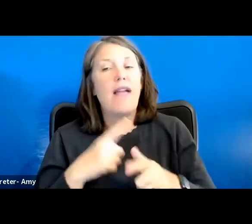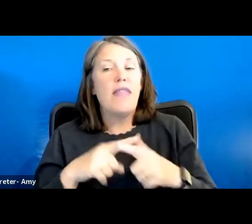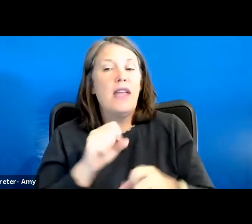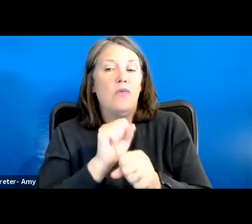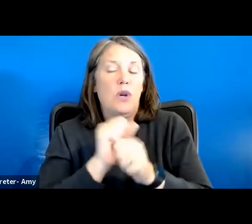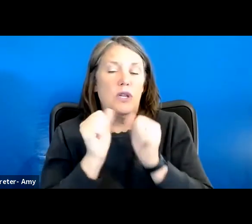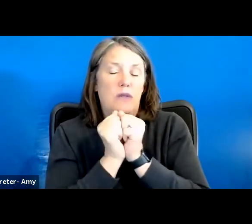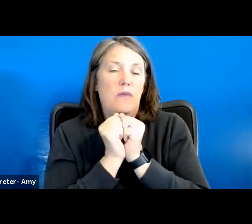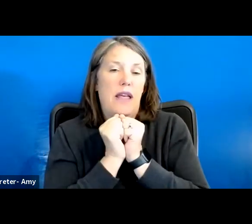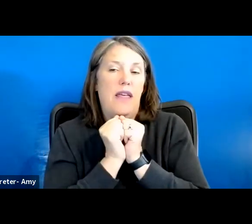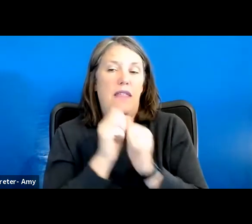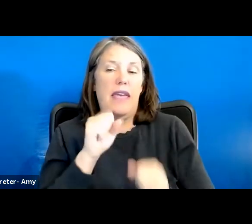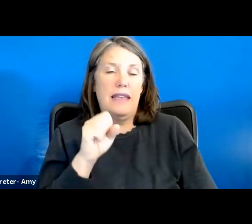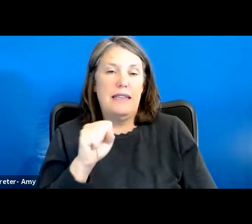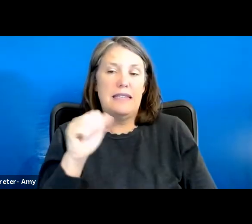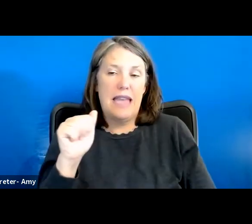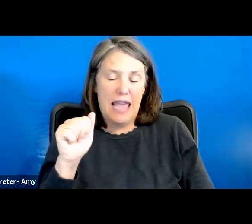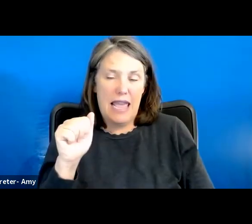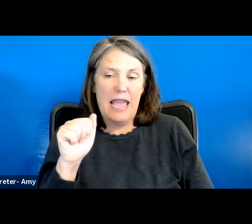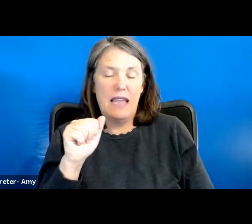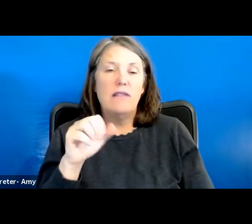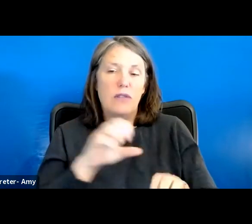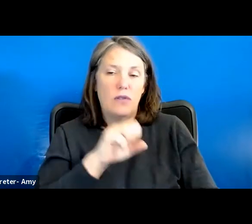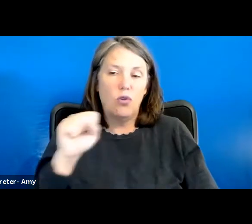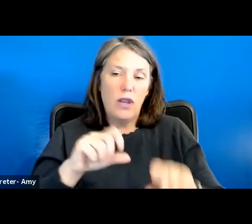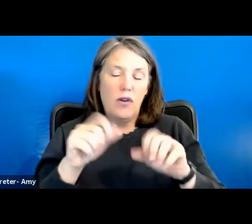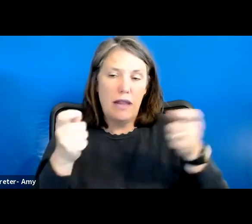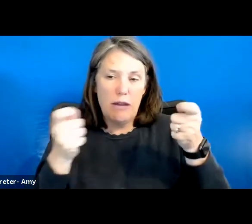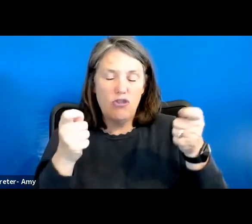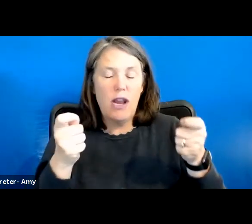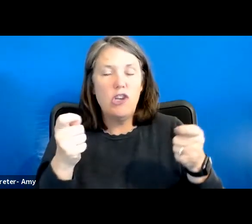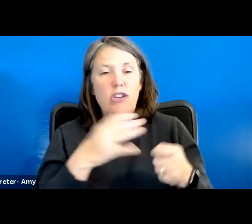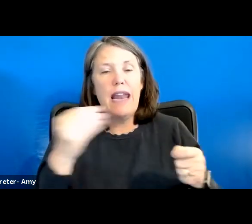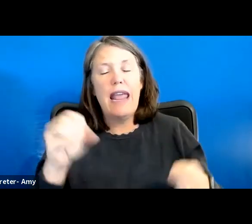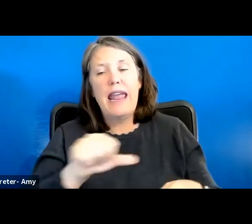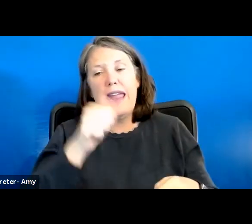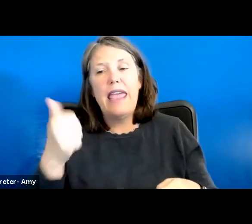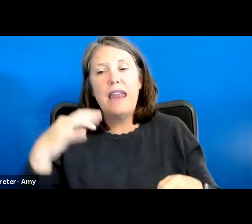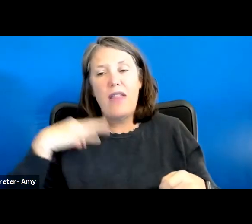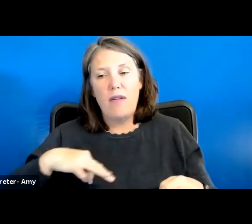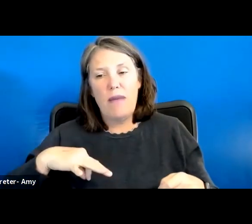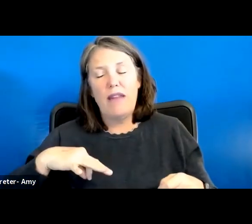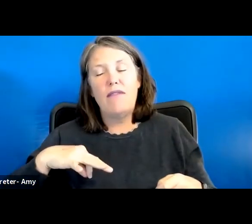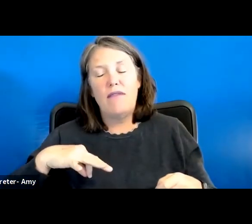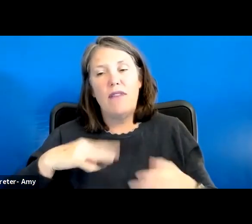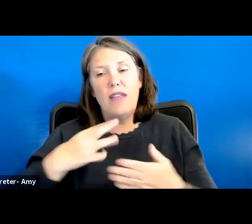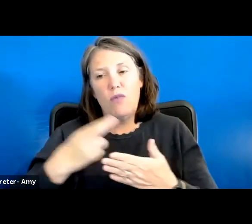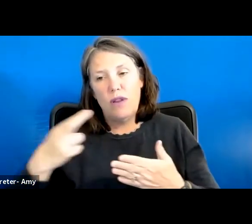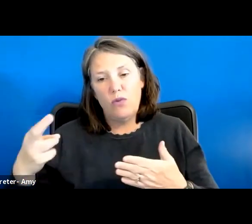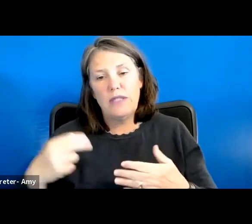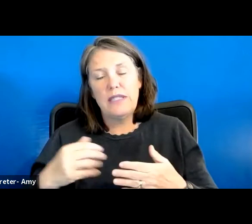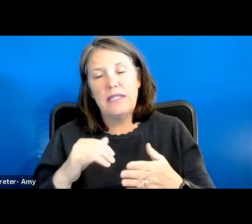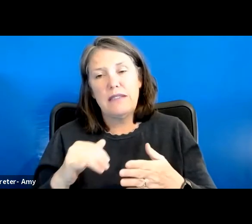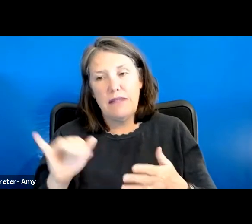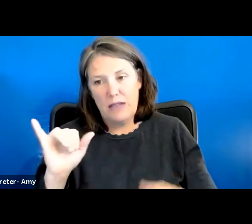with SSA, Social Security Administration, and other benefit resources as